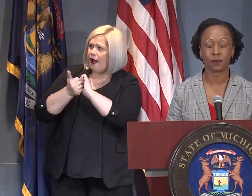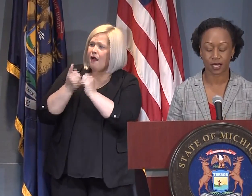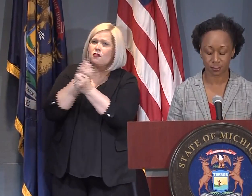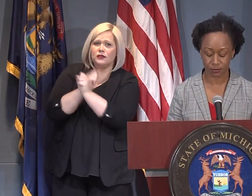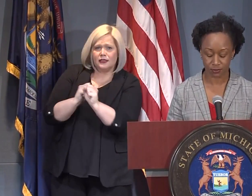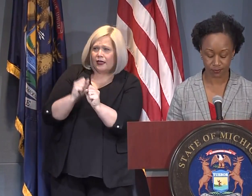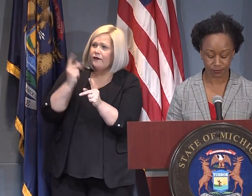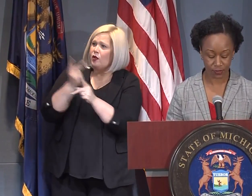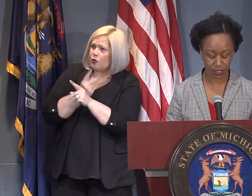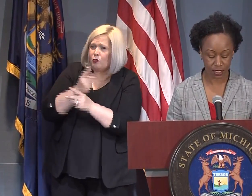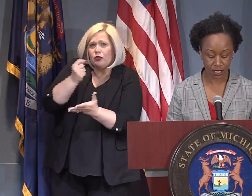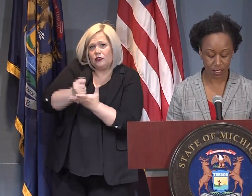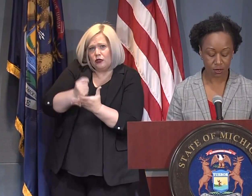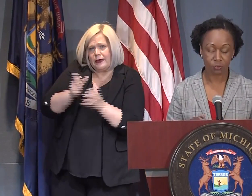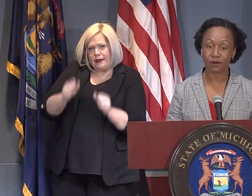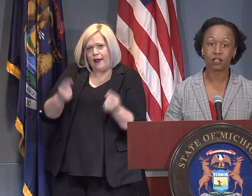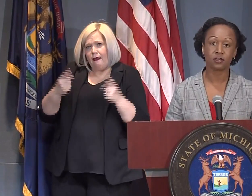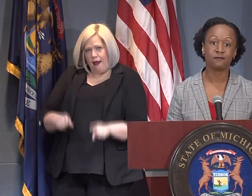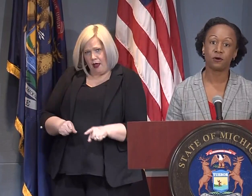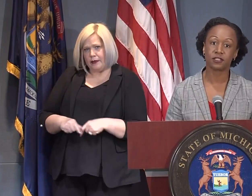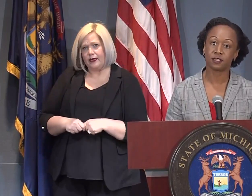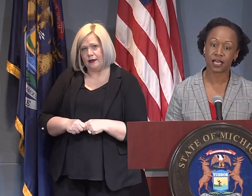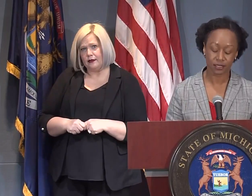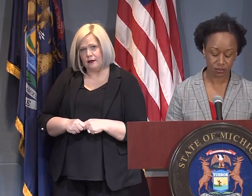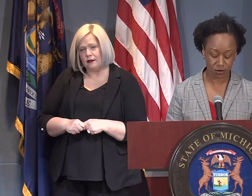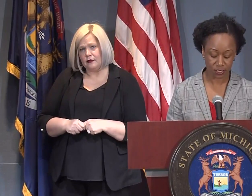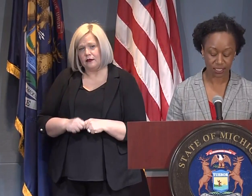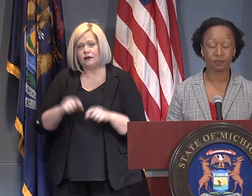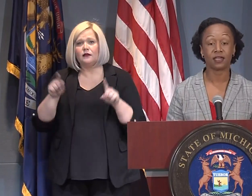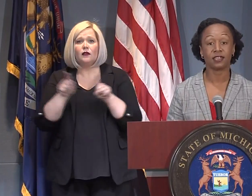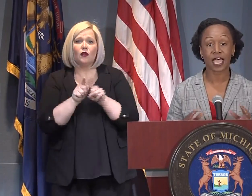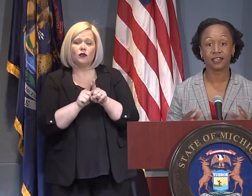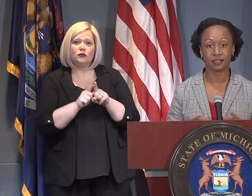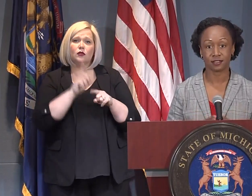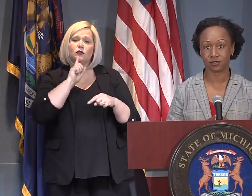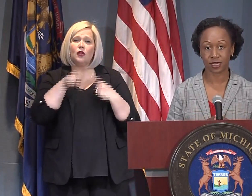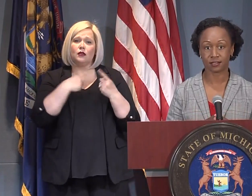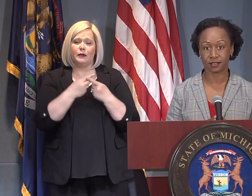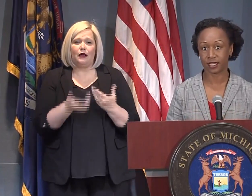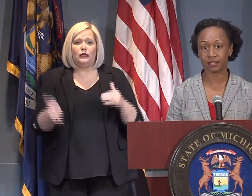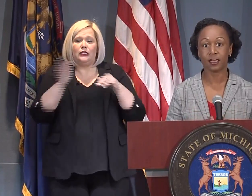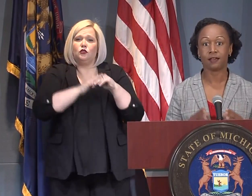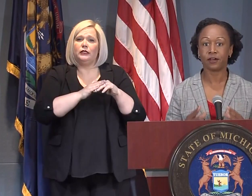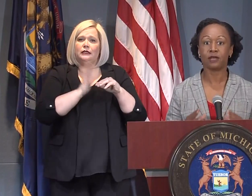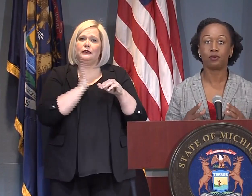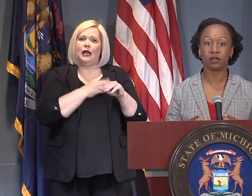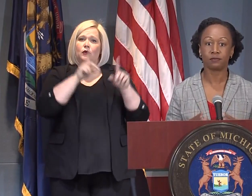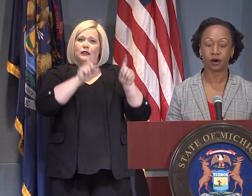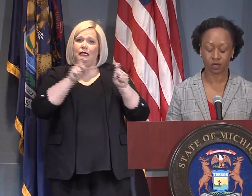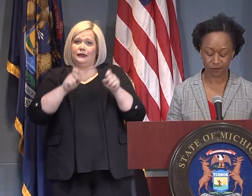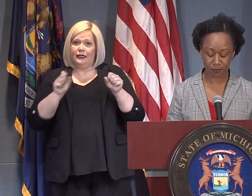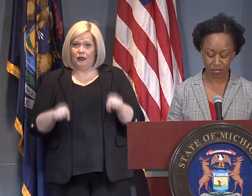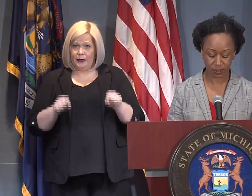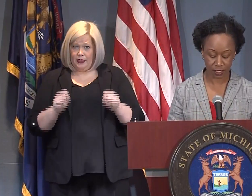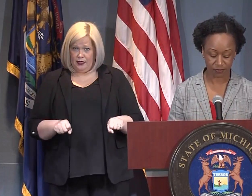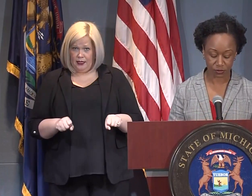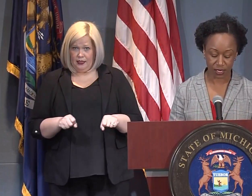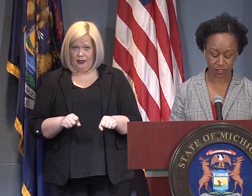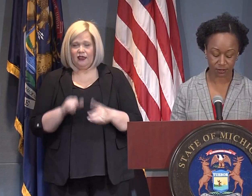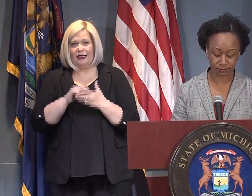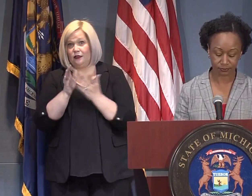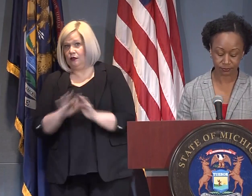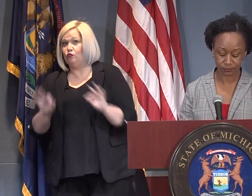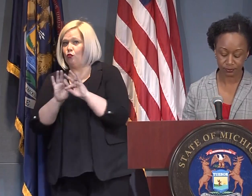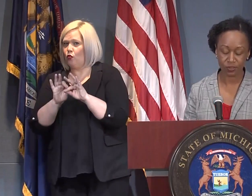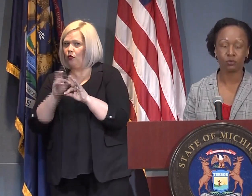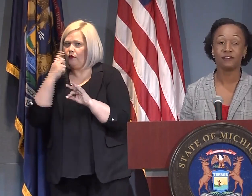safest way possible. We've also focused a lot on expanding access to testing, again, a very important part of our public health